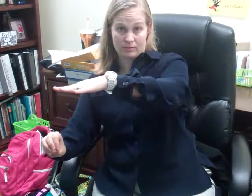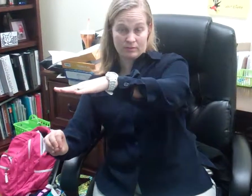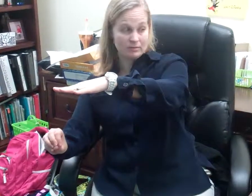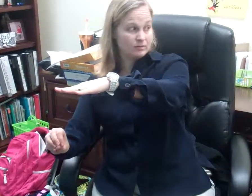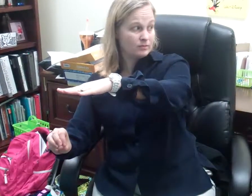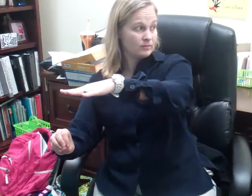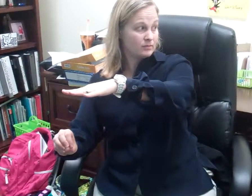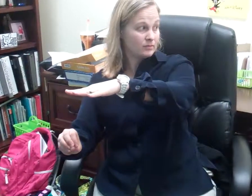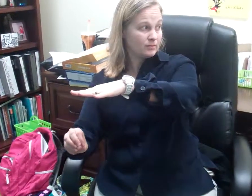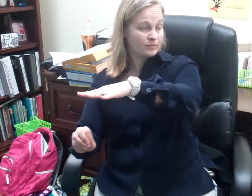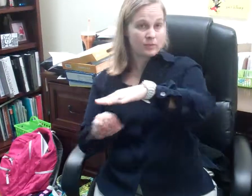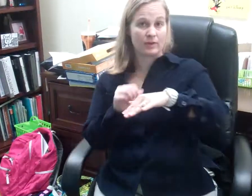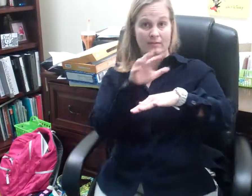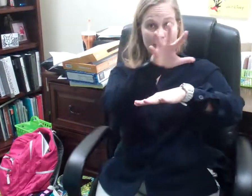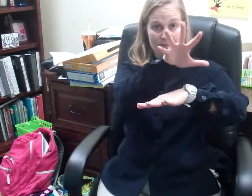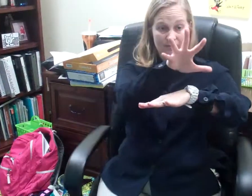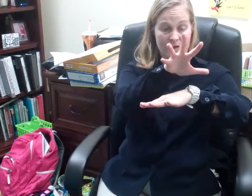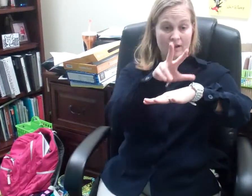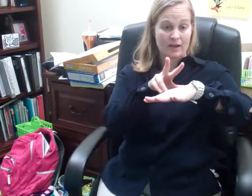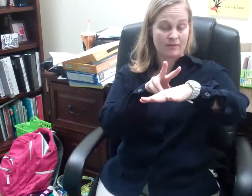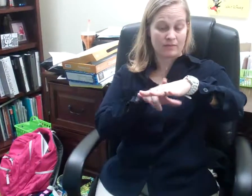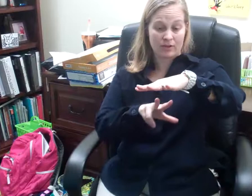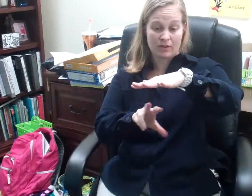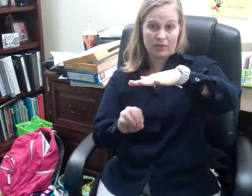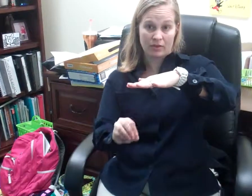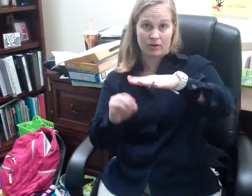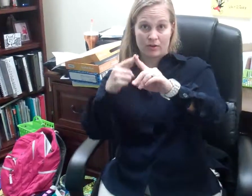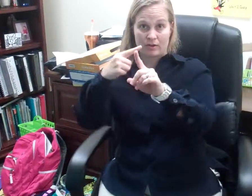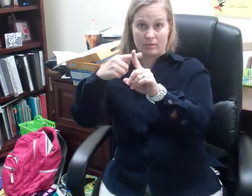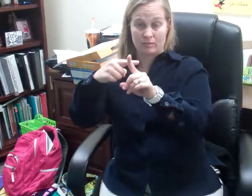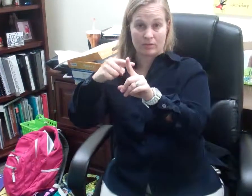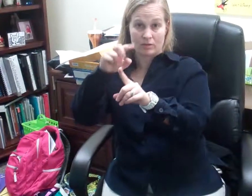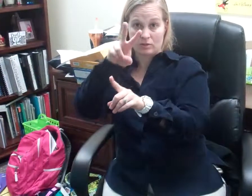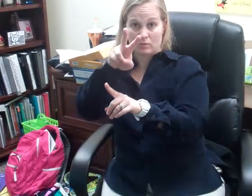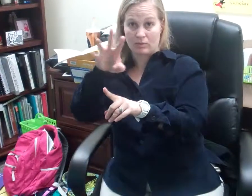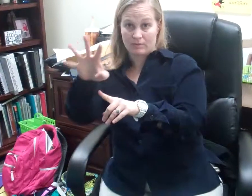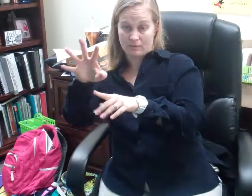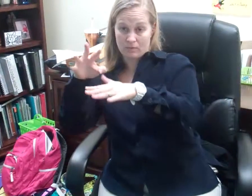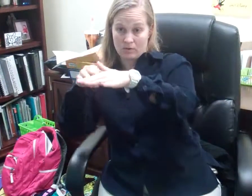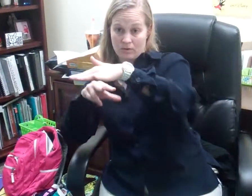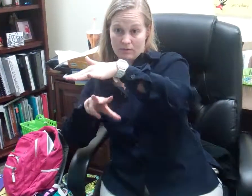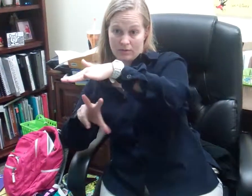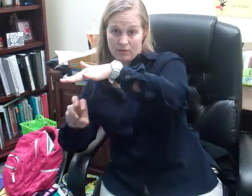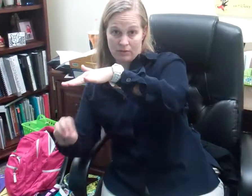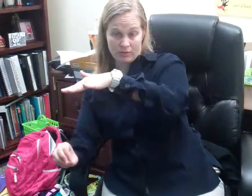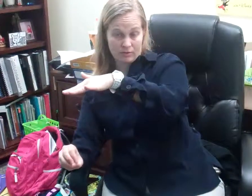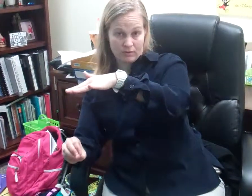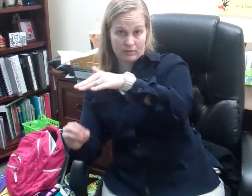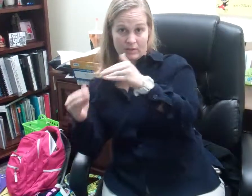5 over 30 plus 24 over 30 is 29 over 30,